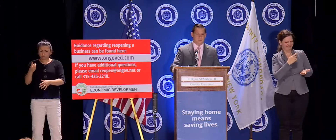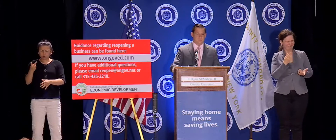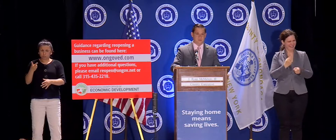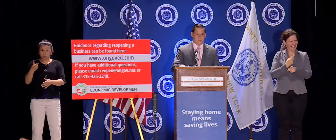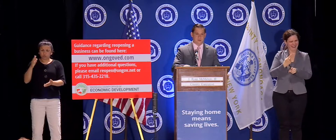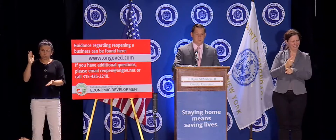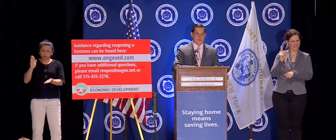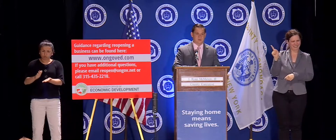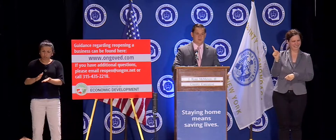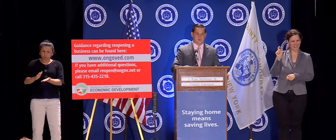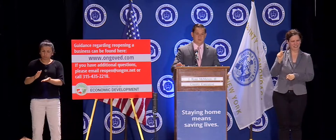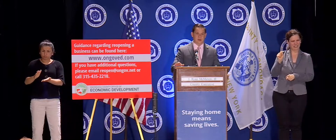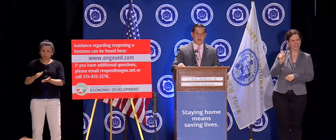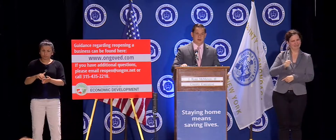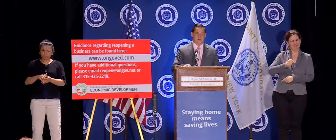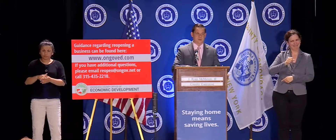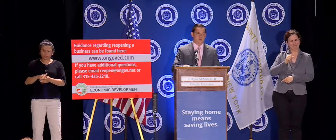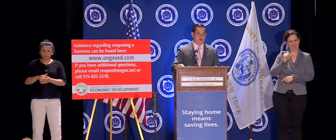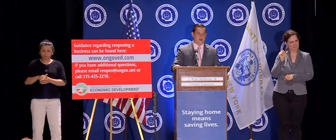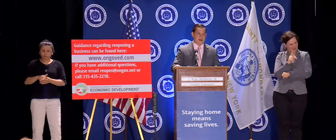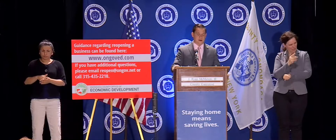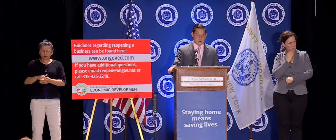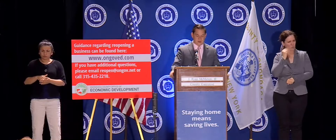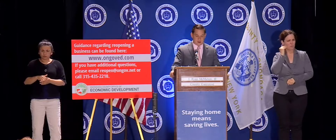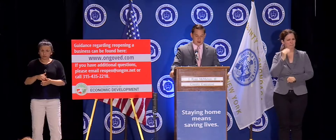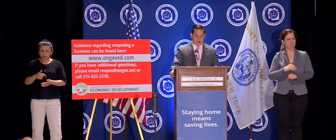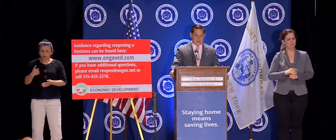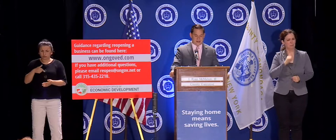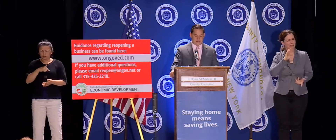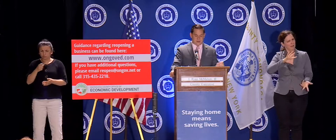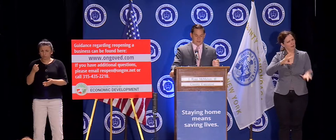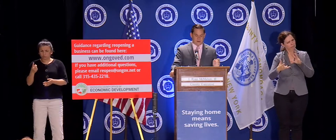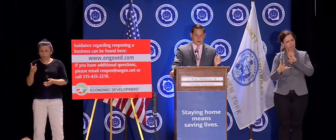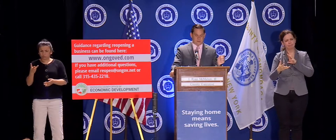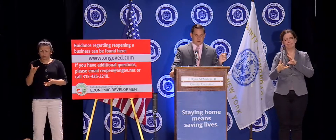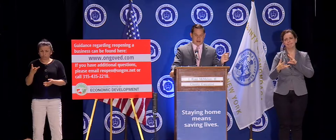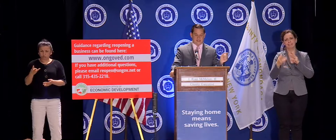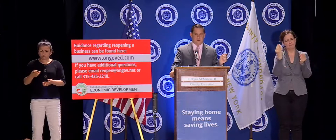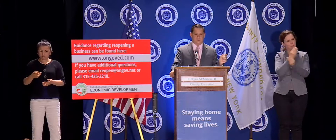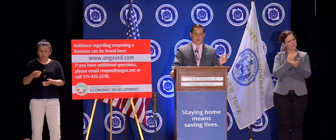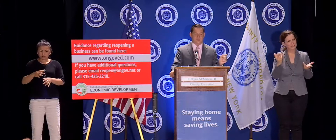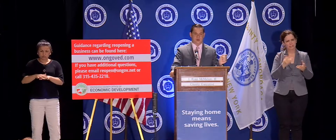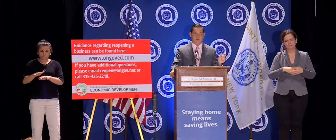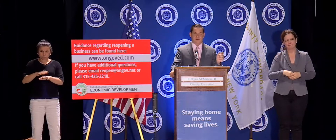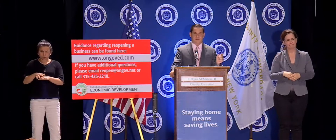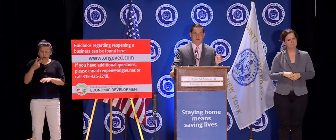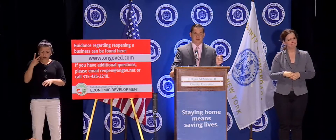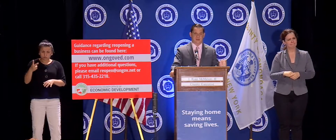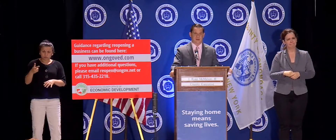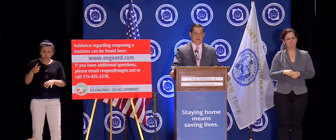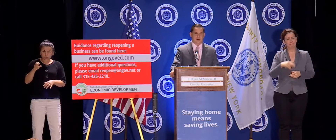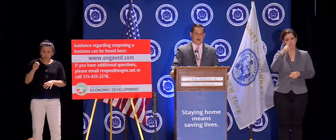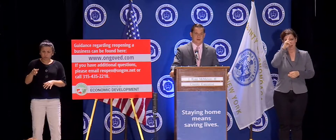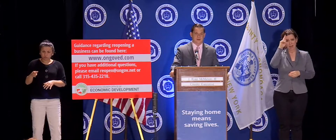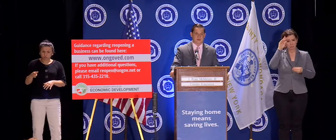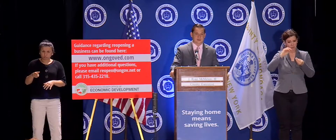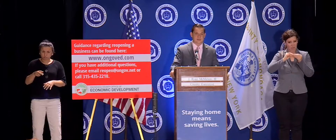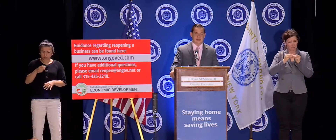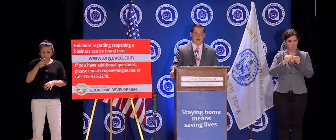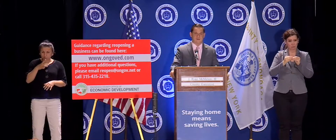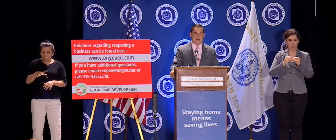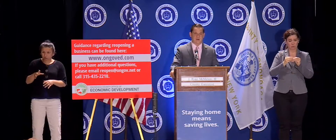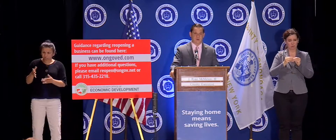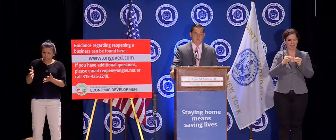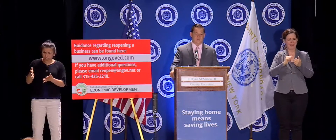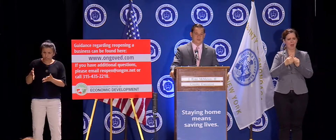our data. This is night and day skewing our data. Again, the number, the hospitalization number as a metric does